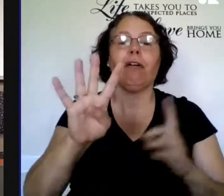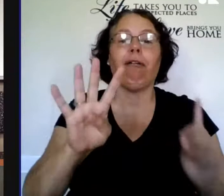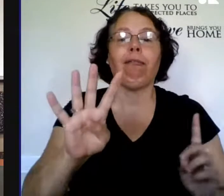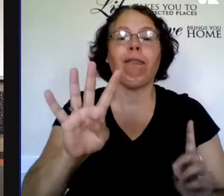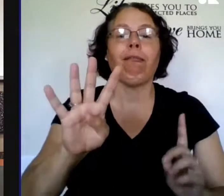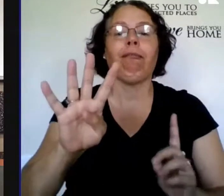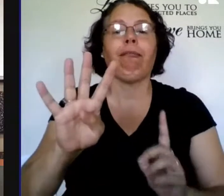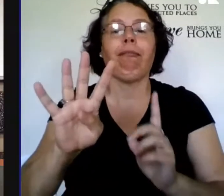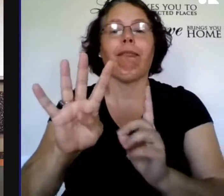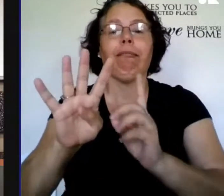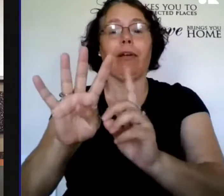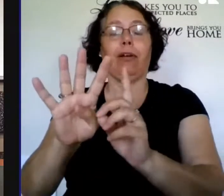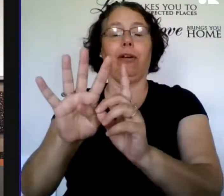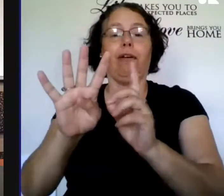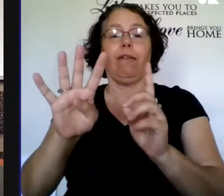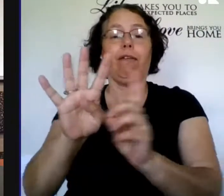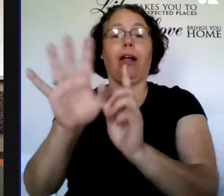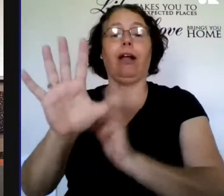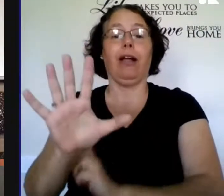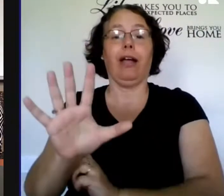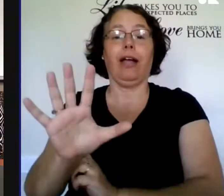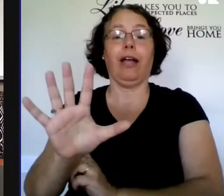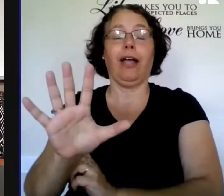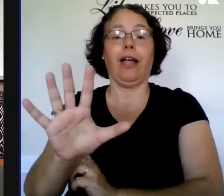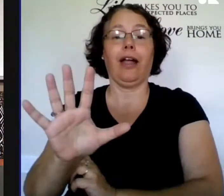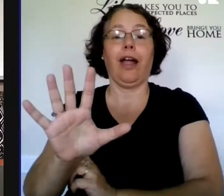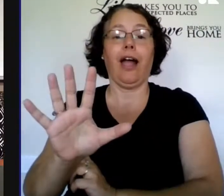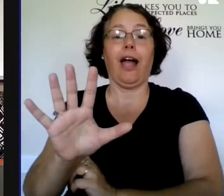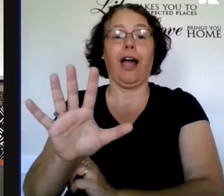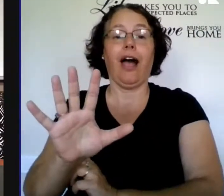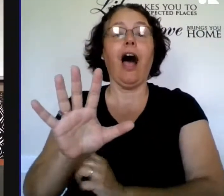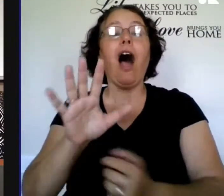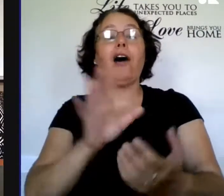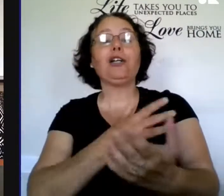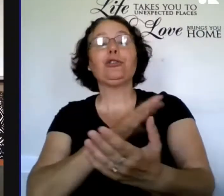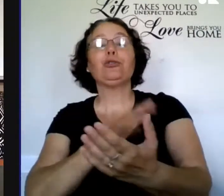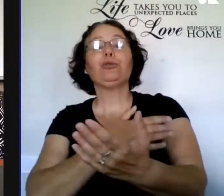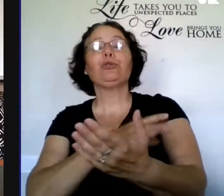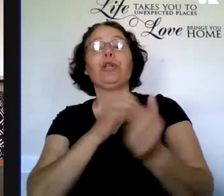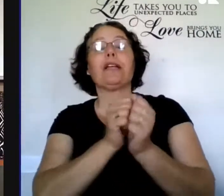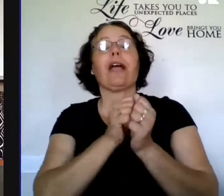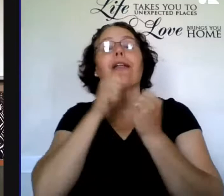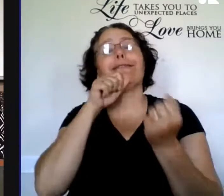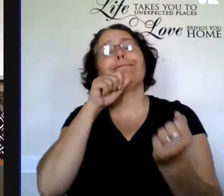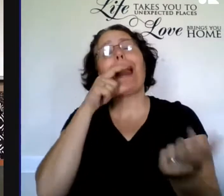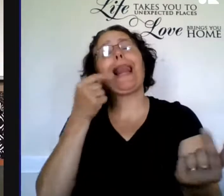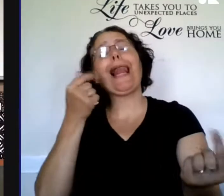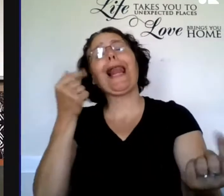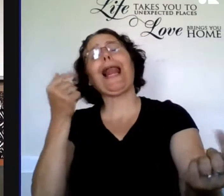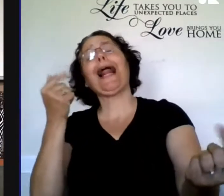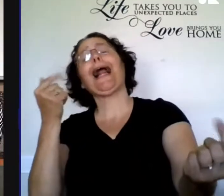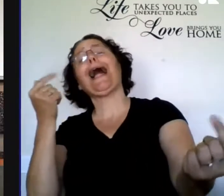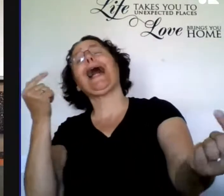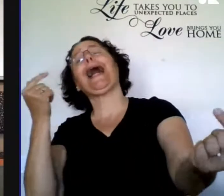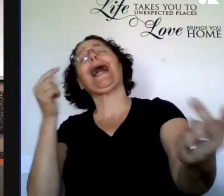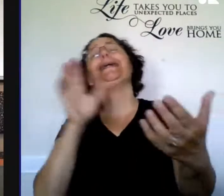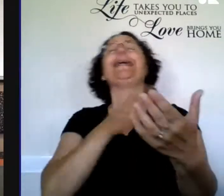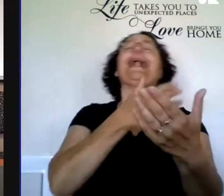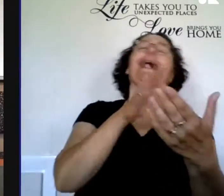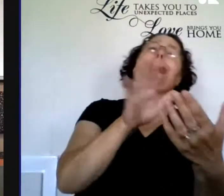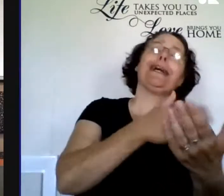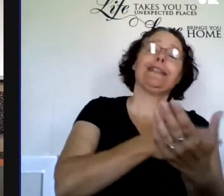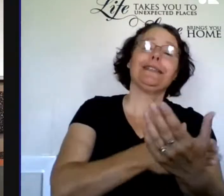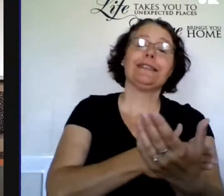another one to sing right out. La la la.